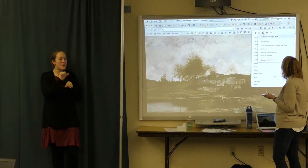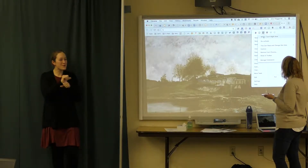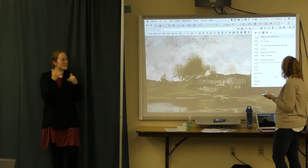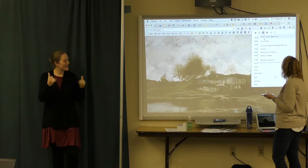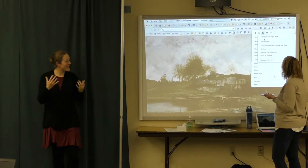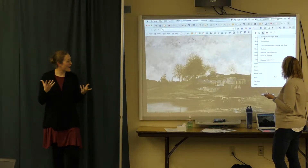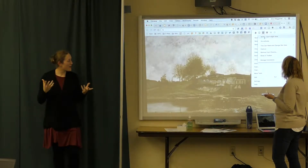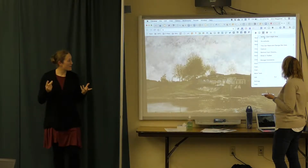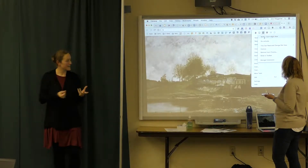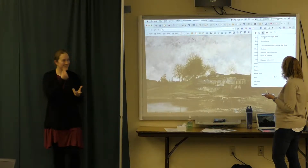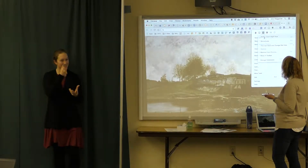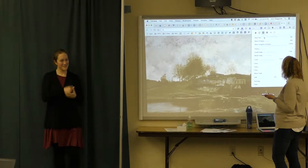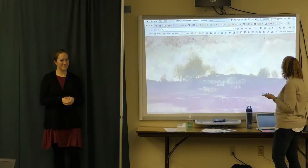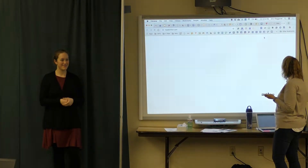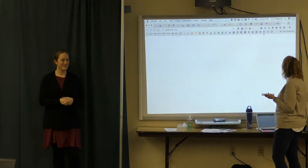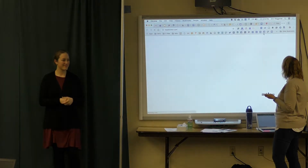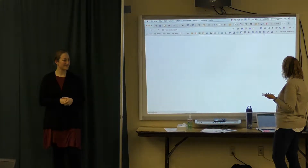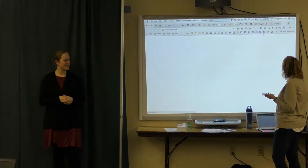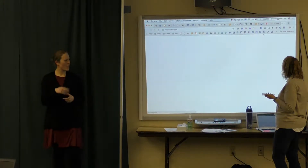but